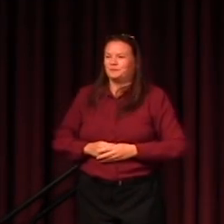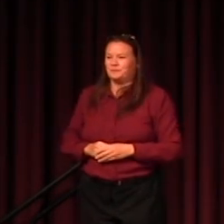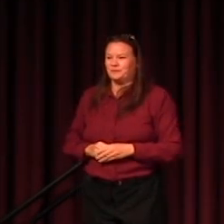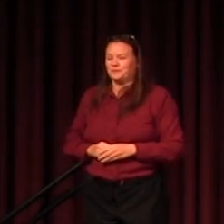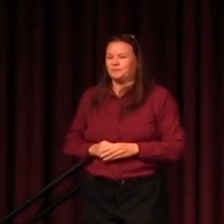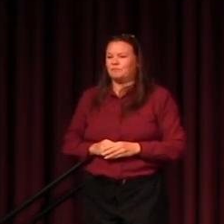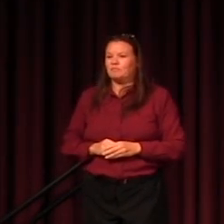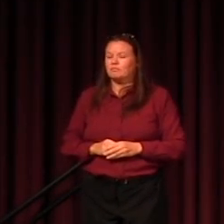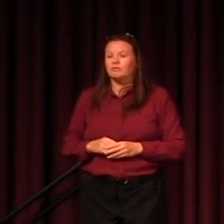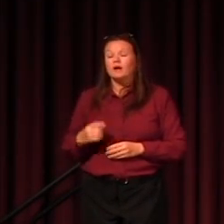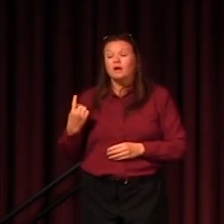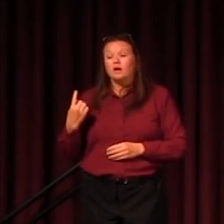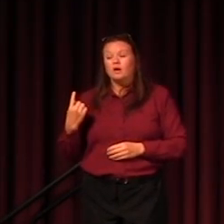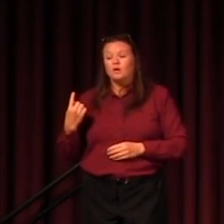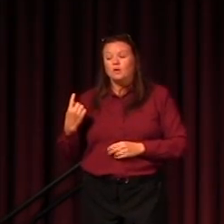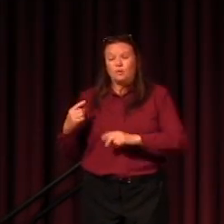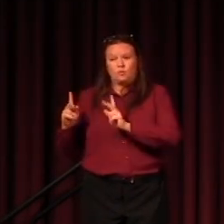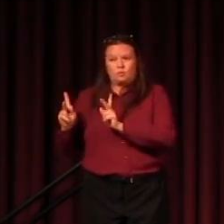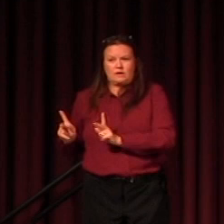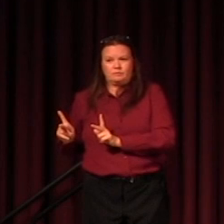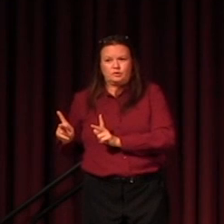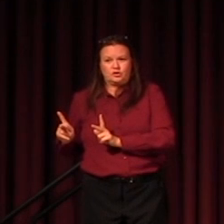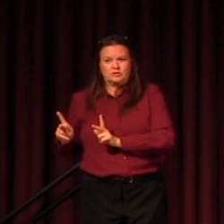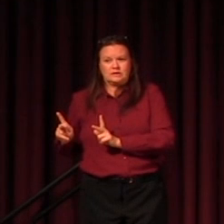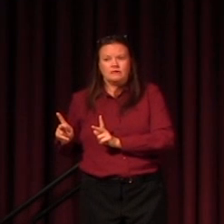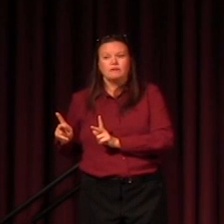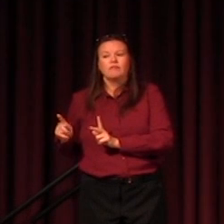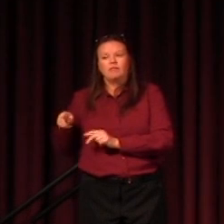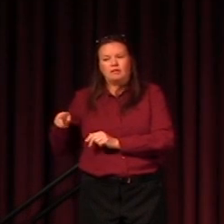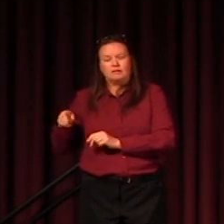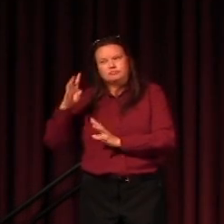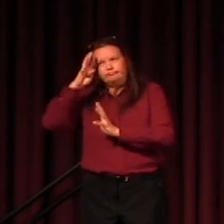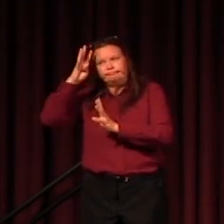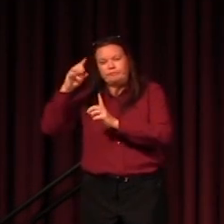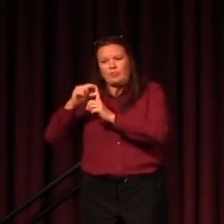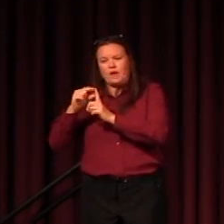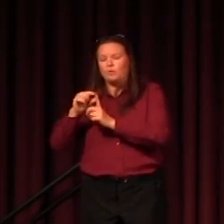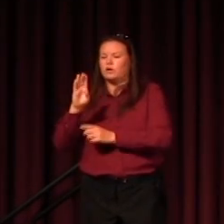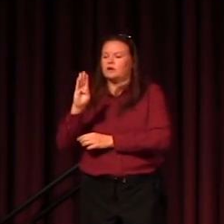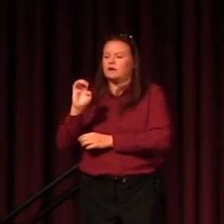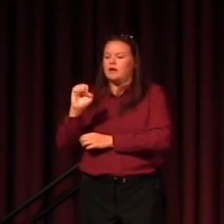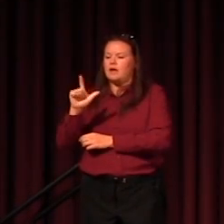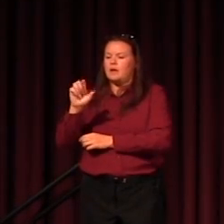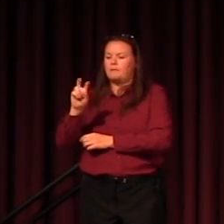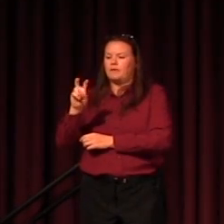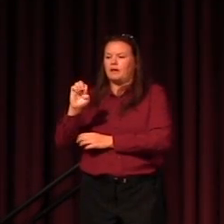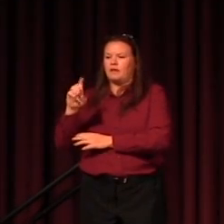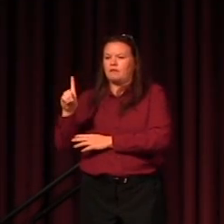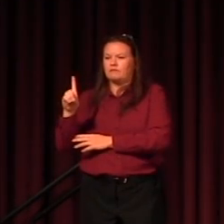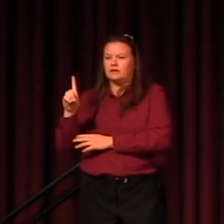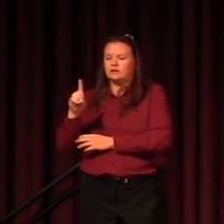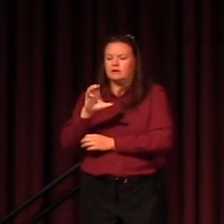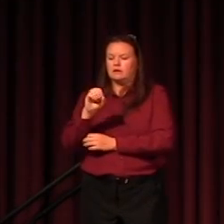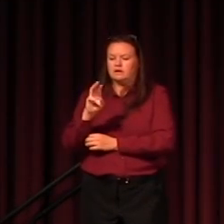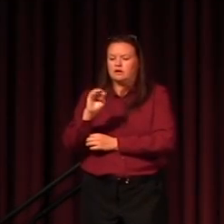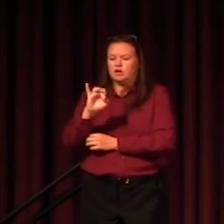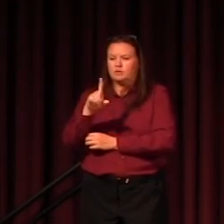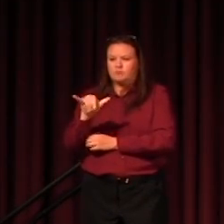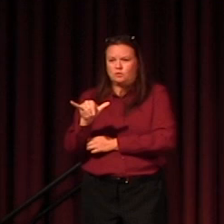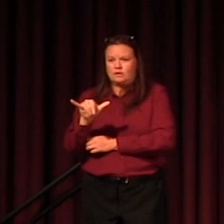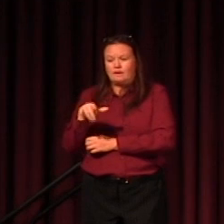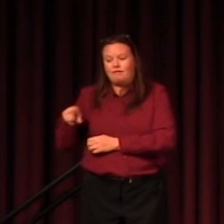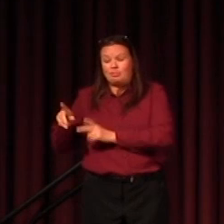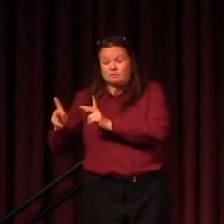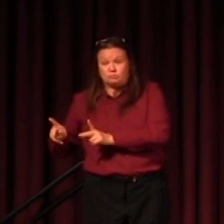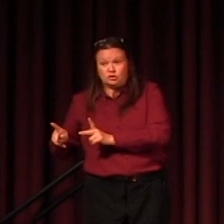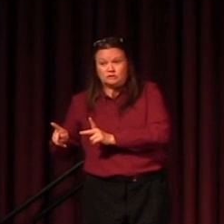One of the people, I think the person who coined the phrase beloved community, he translates the word love as loyalty.